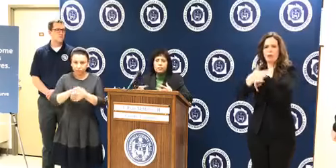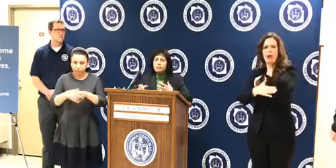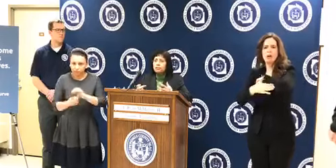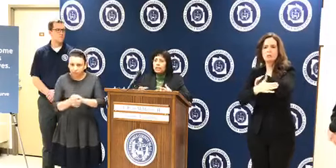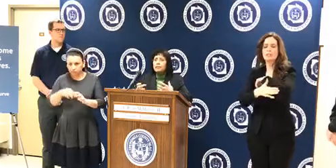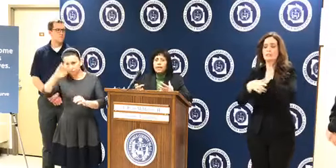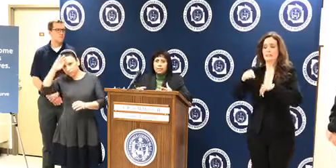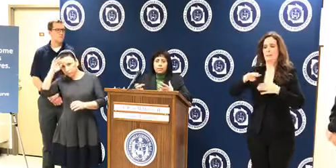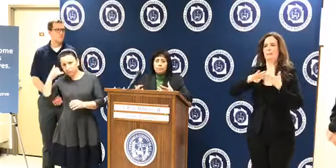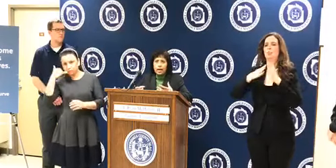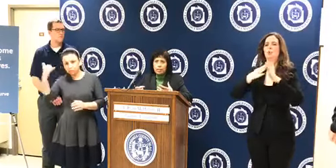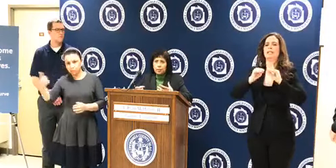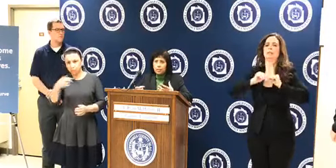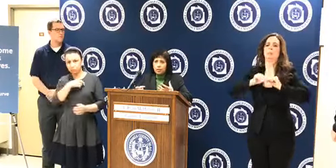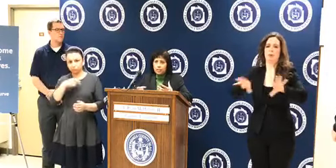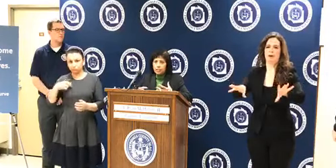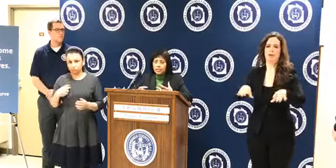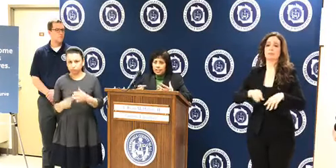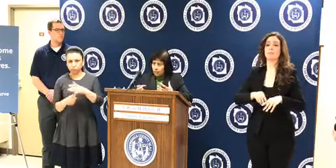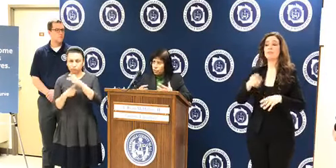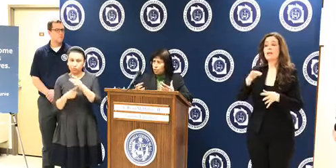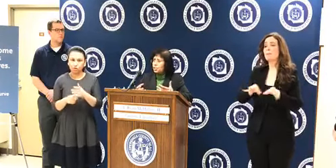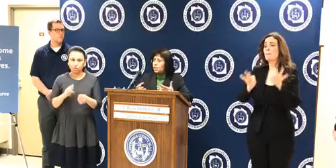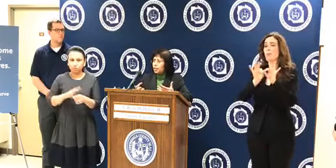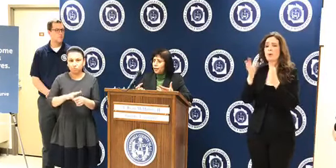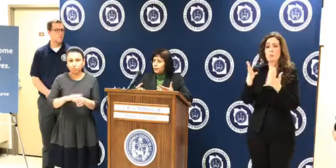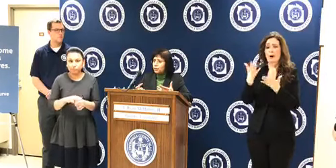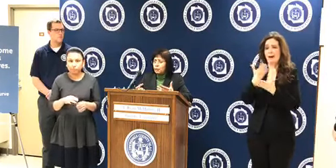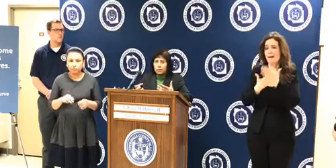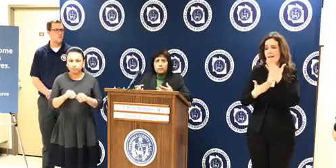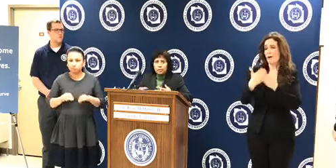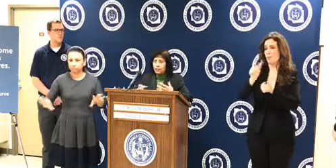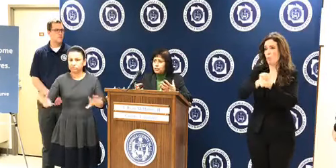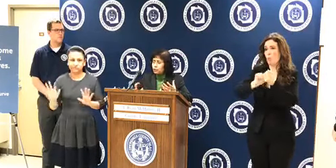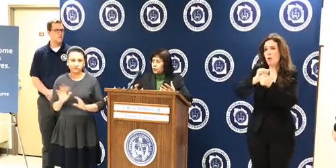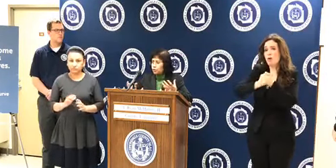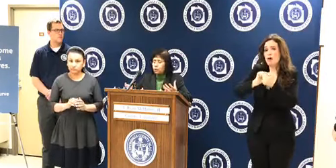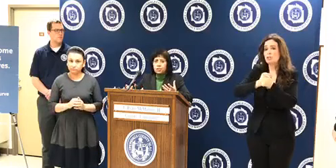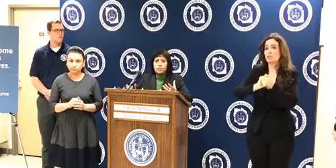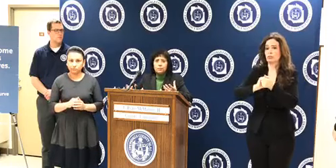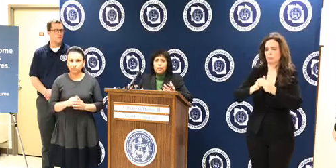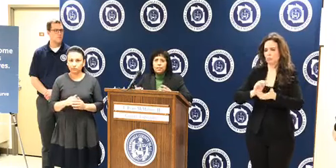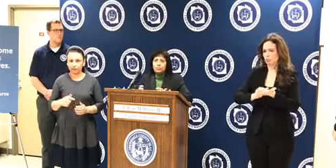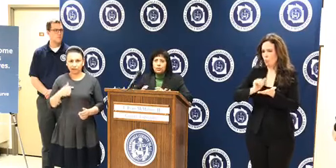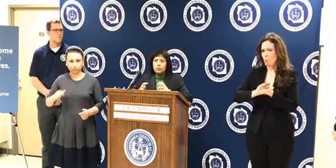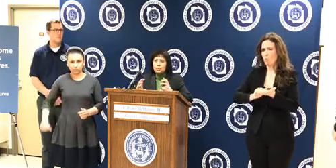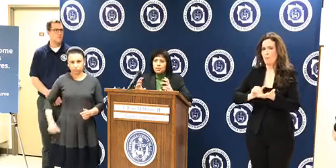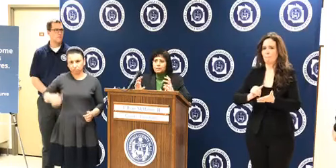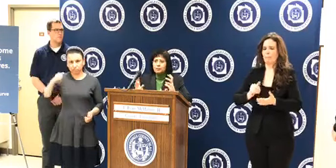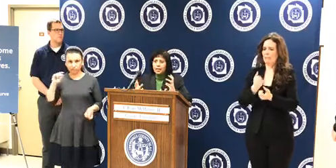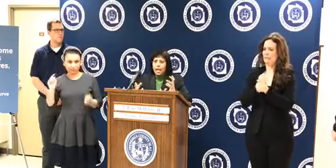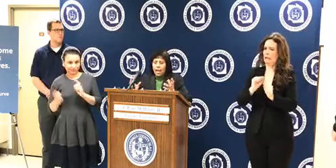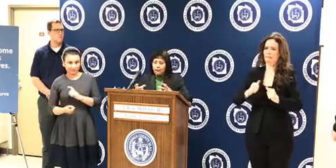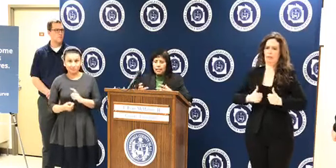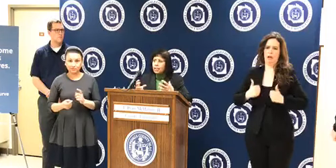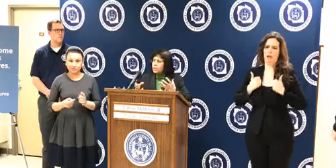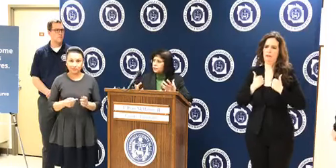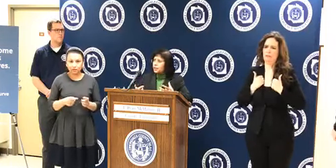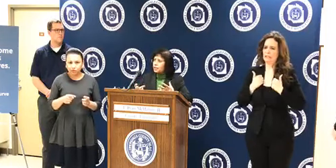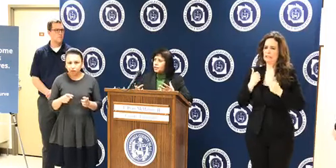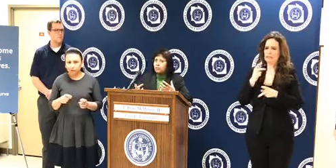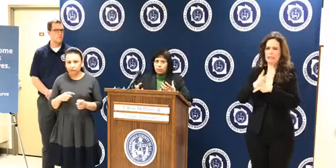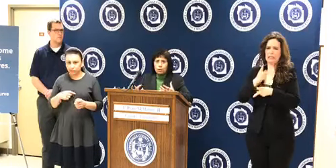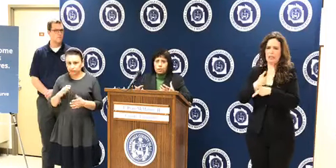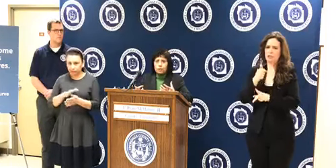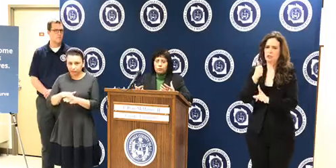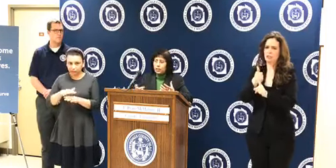these things really make an impact because it is changing our lives, but yes, that's for a short term. So having a little